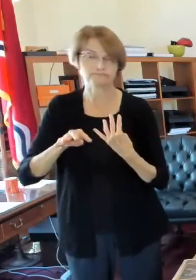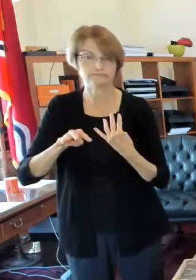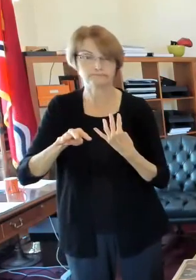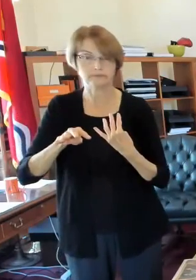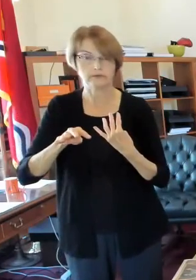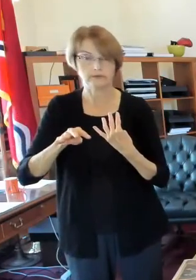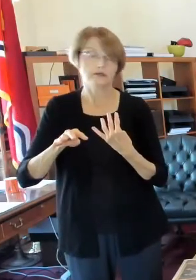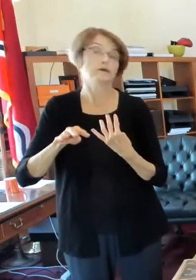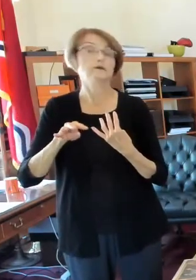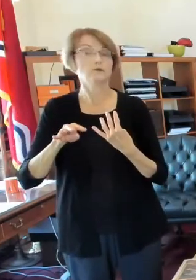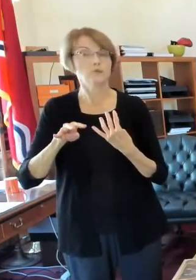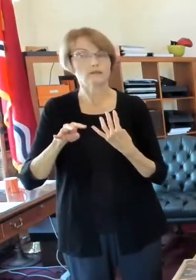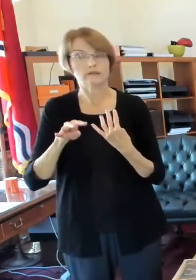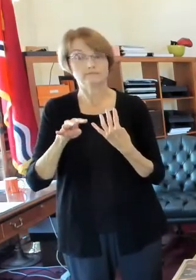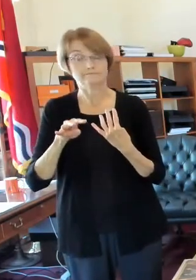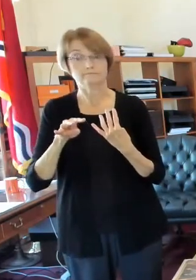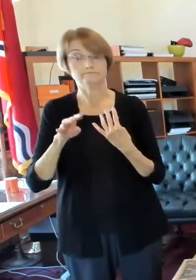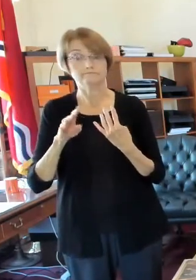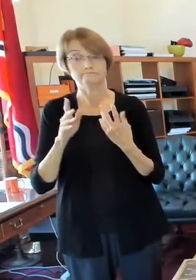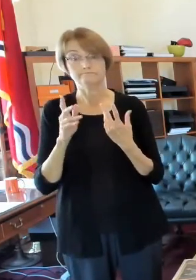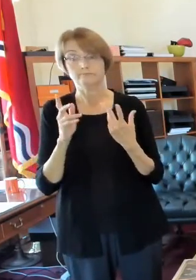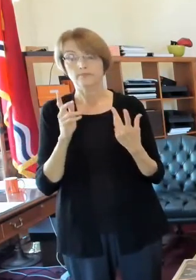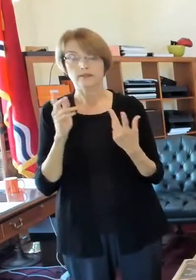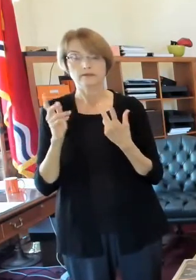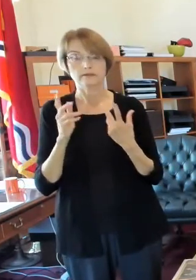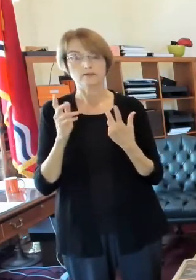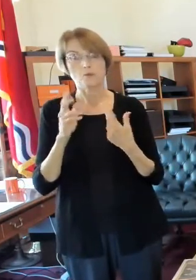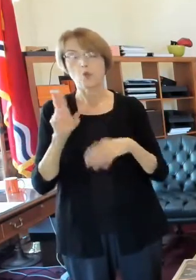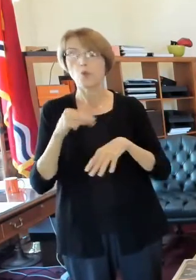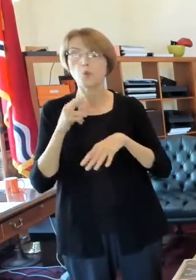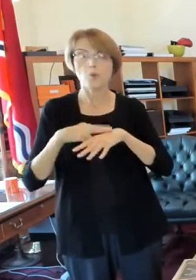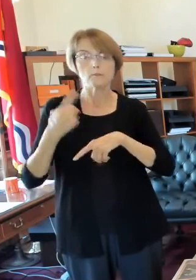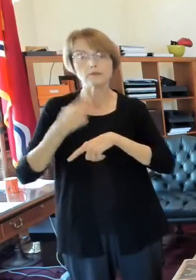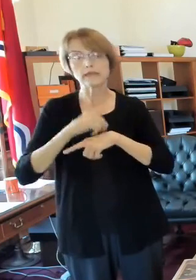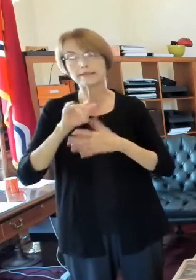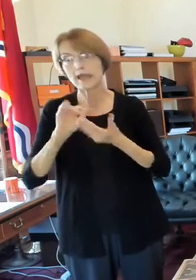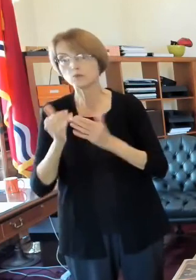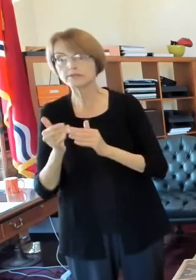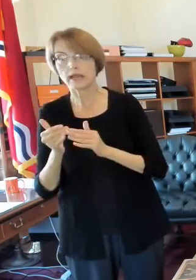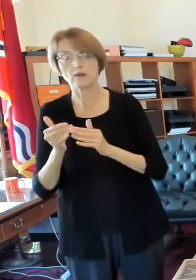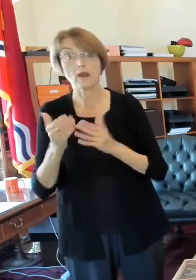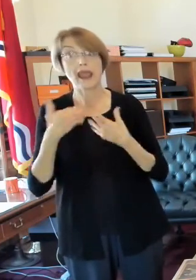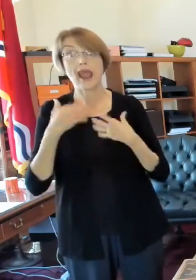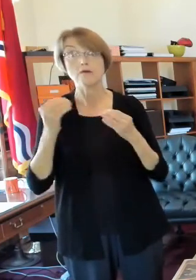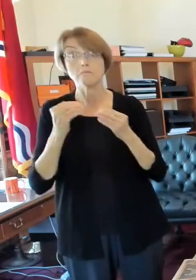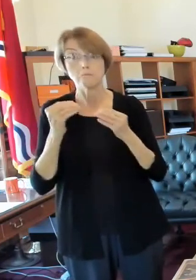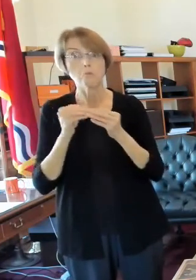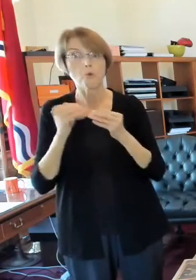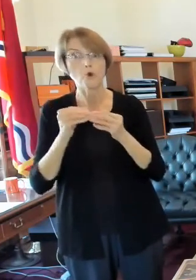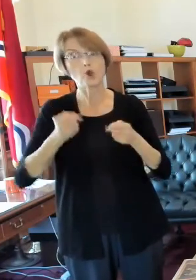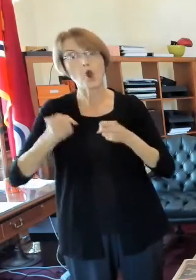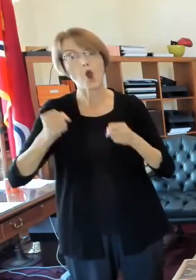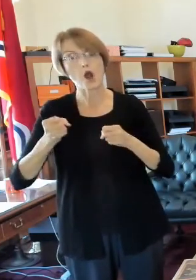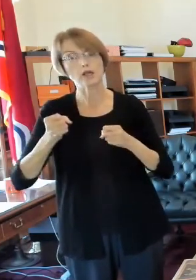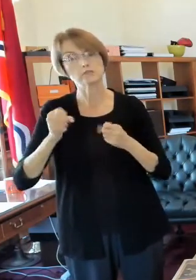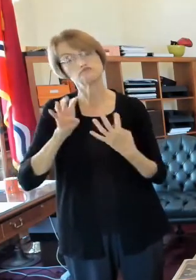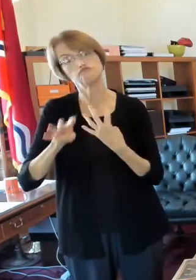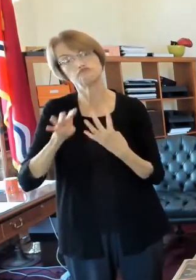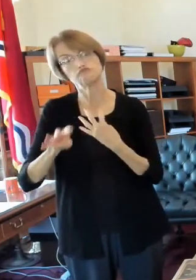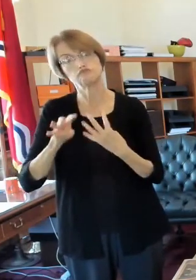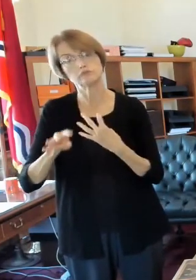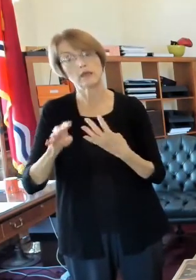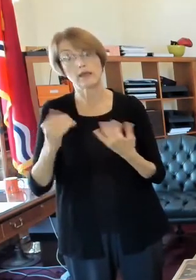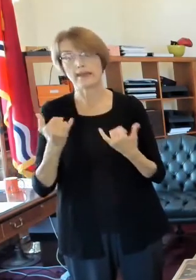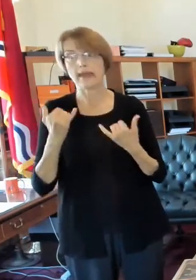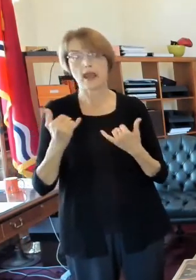many more cars than we normally have on a normal day in downtown. And frankly, we're not at a normal